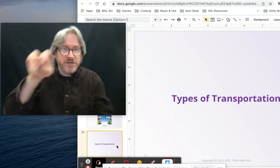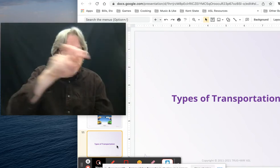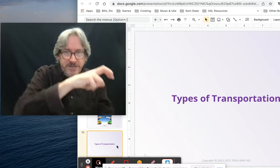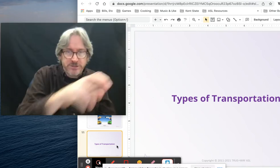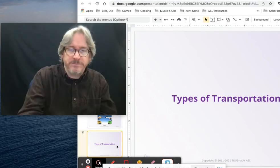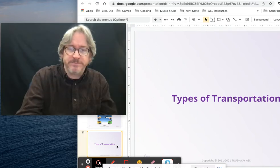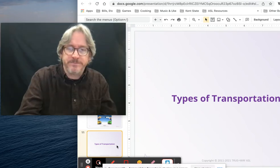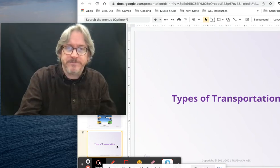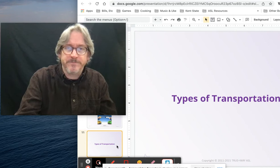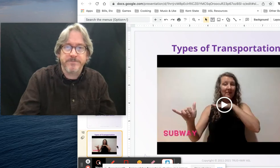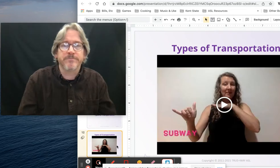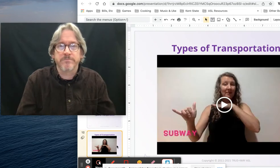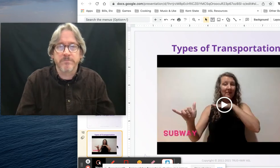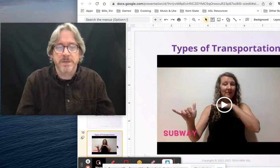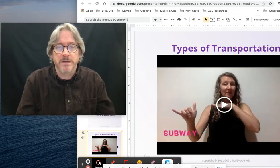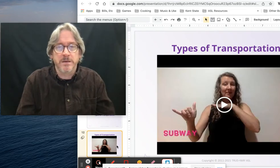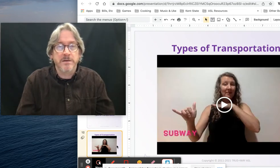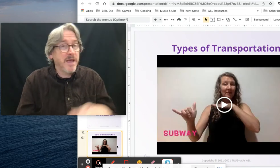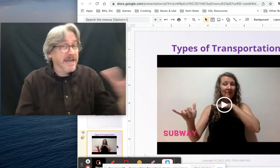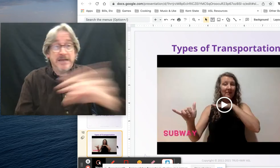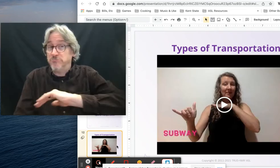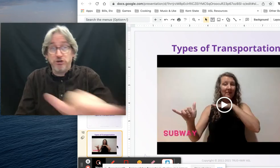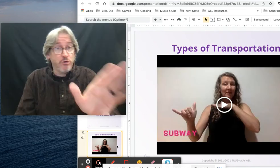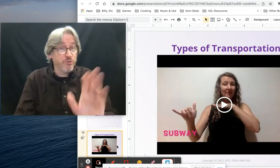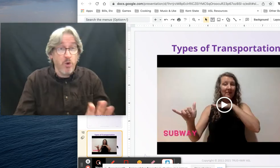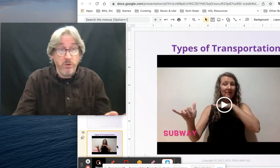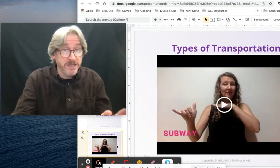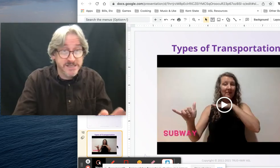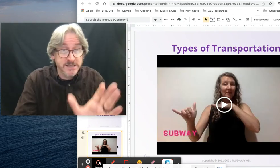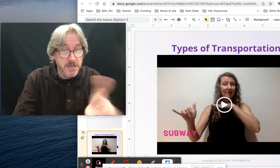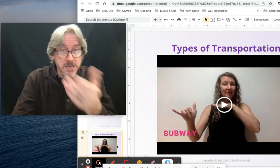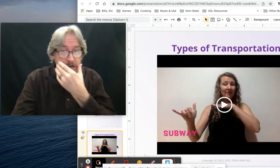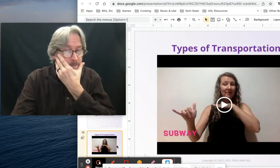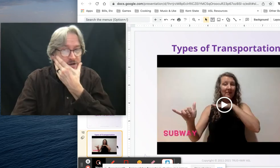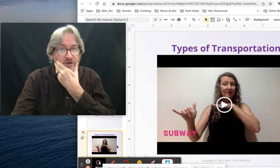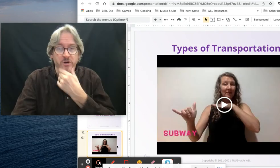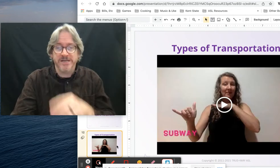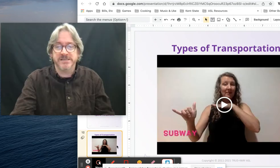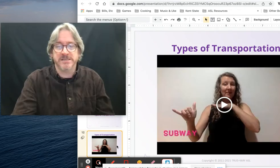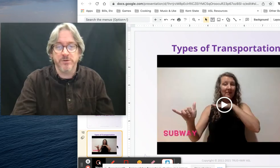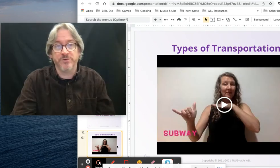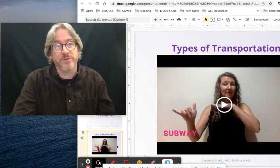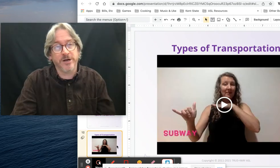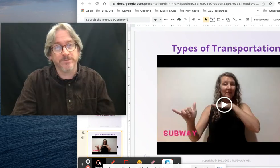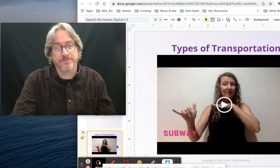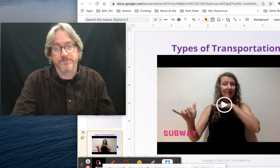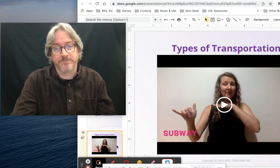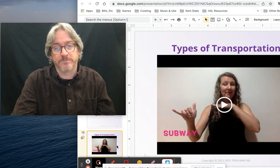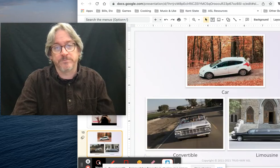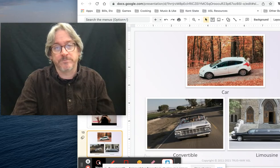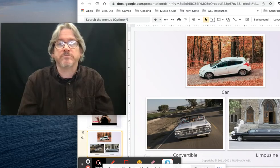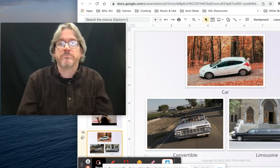types, transportation. And again, she'll go through the whole list, and you can go nice and slow through there.